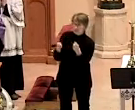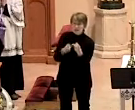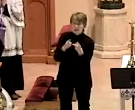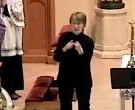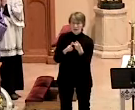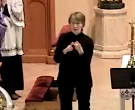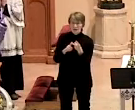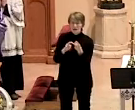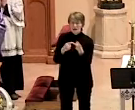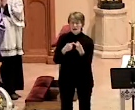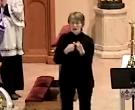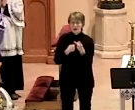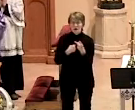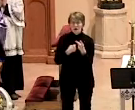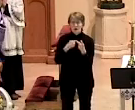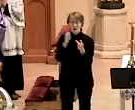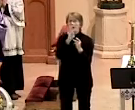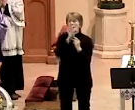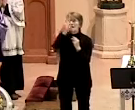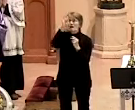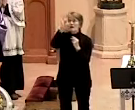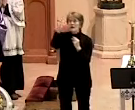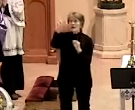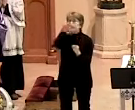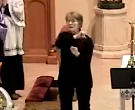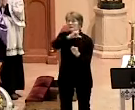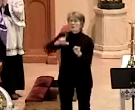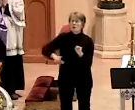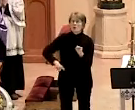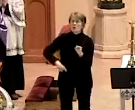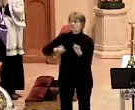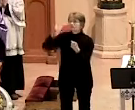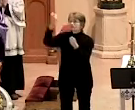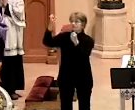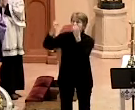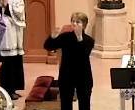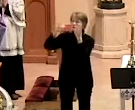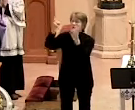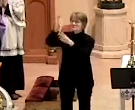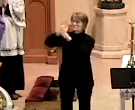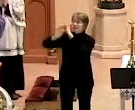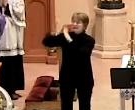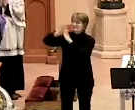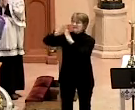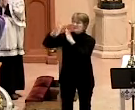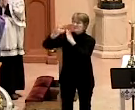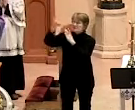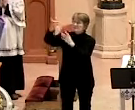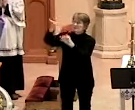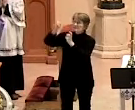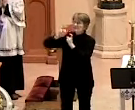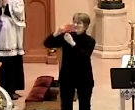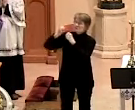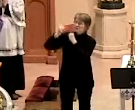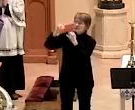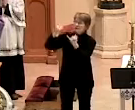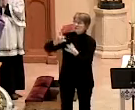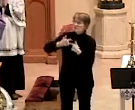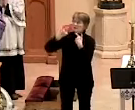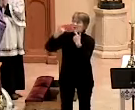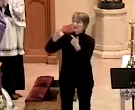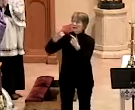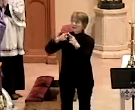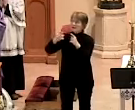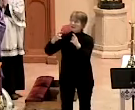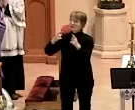say, ah, Lord, those past things I can give to you, and you're strengthening me to live life now.